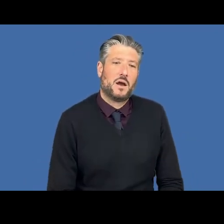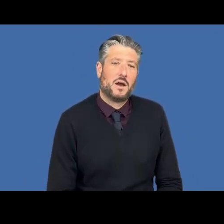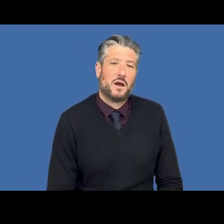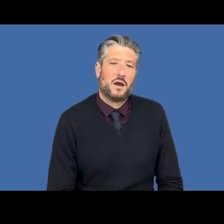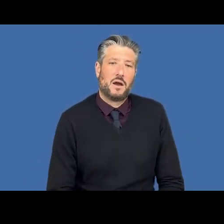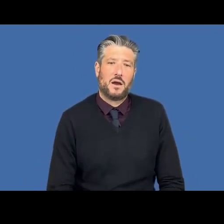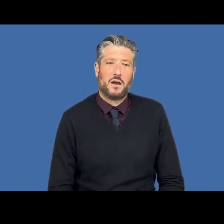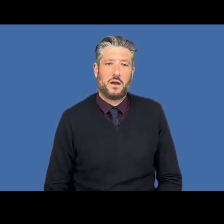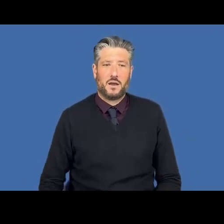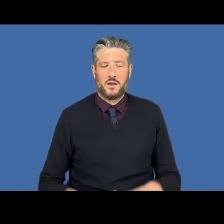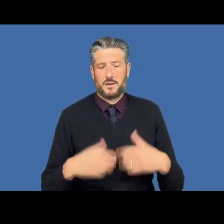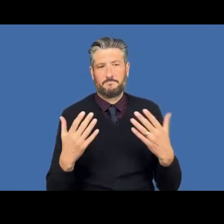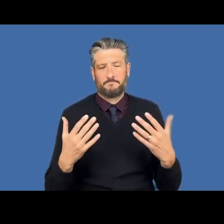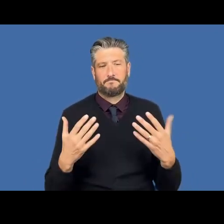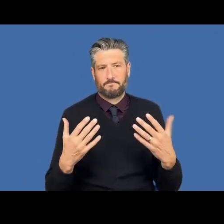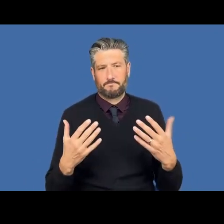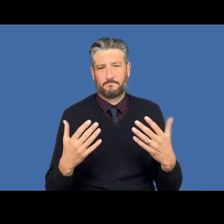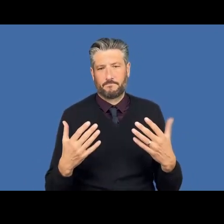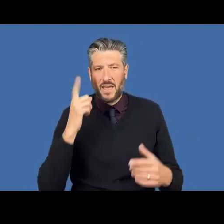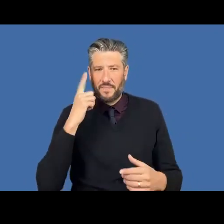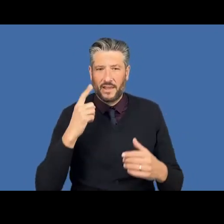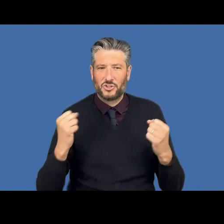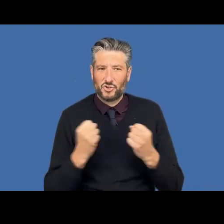and a call to action to everyone